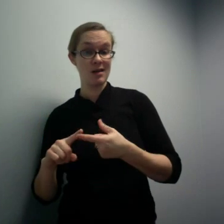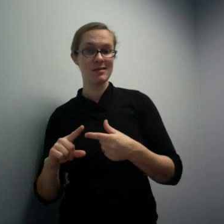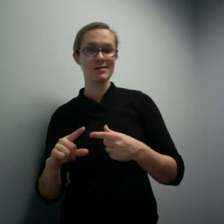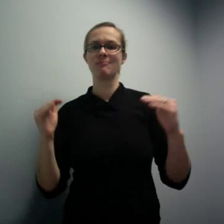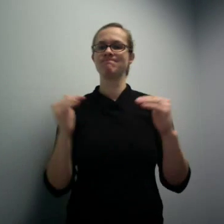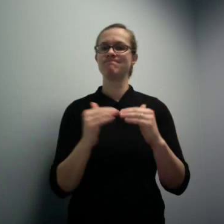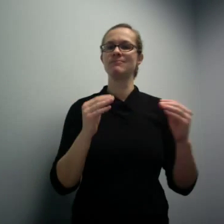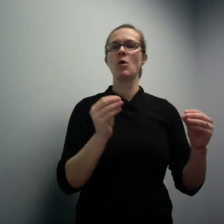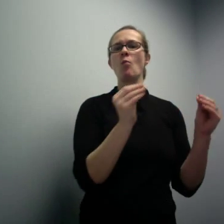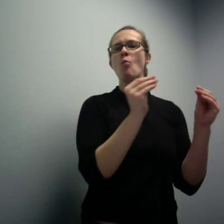less.